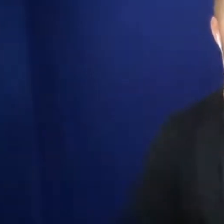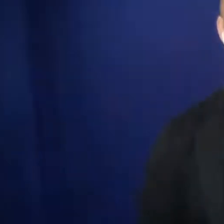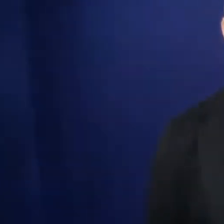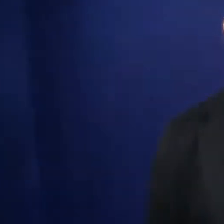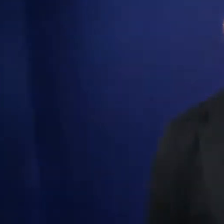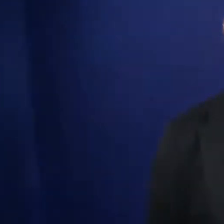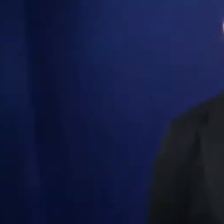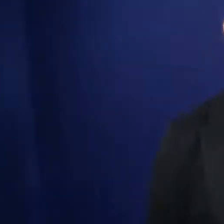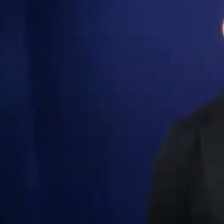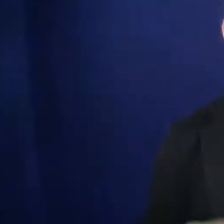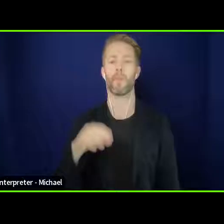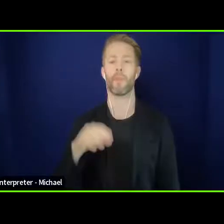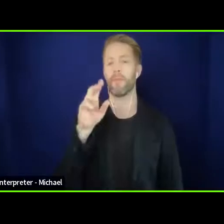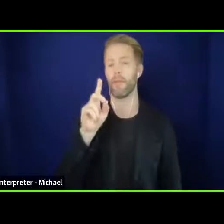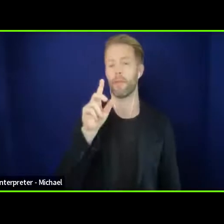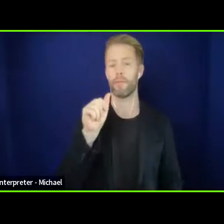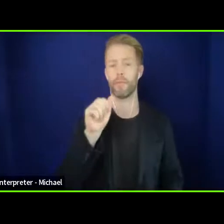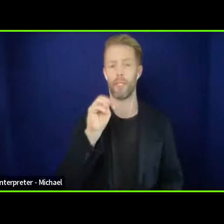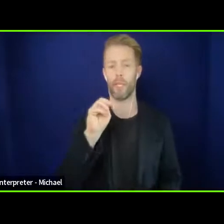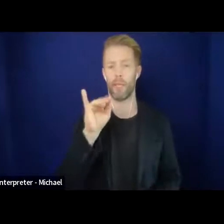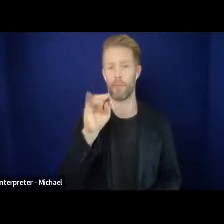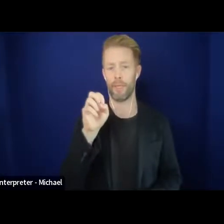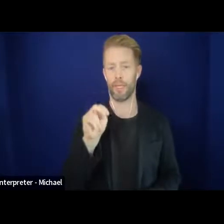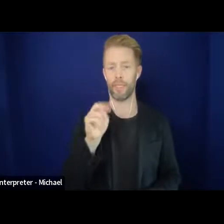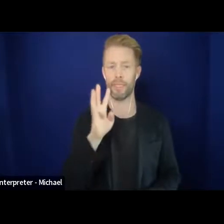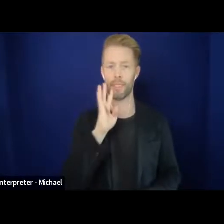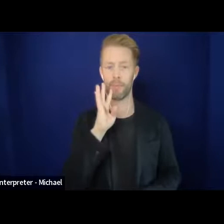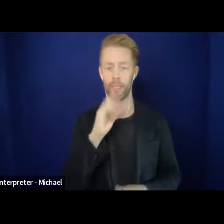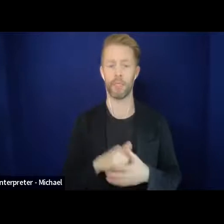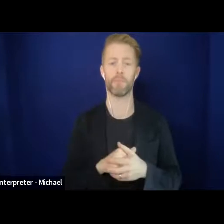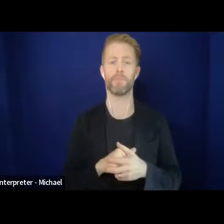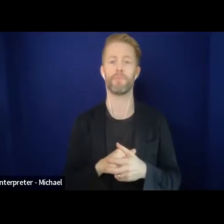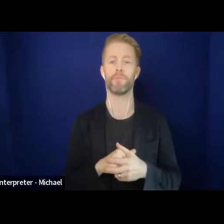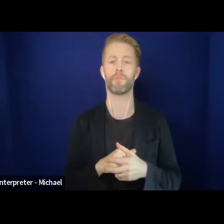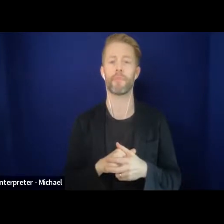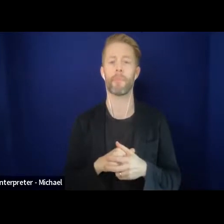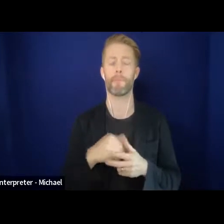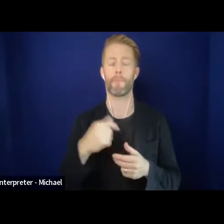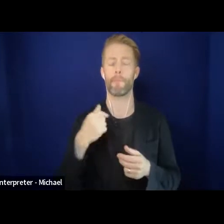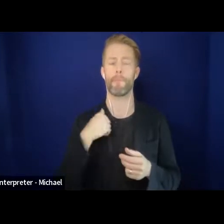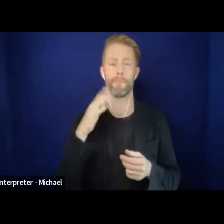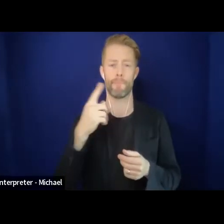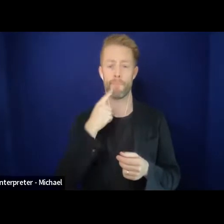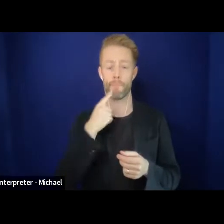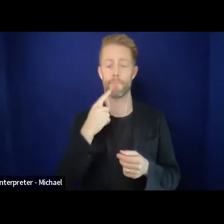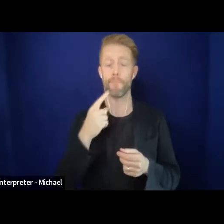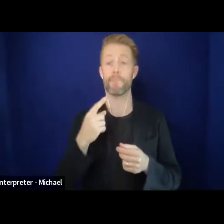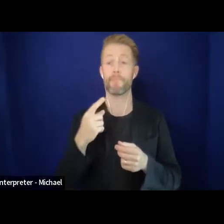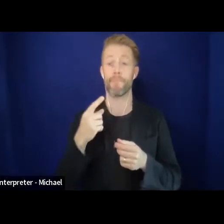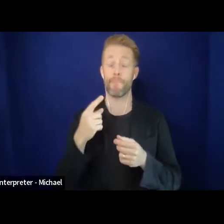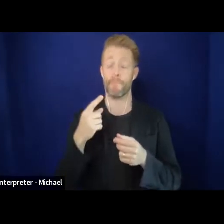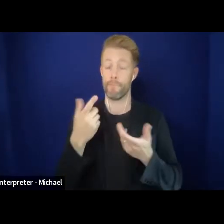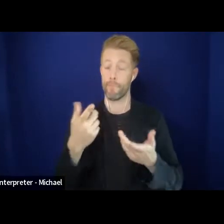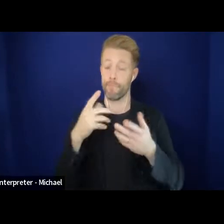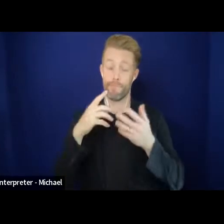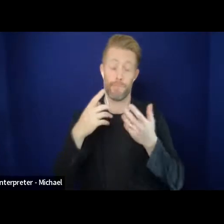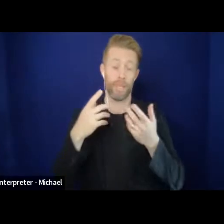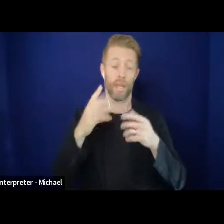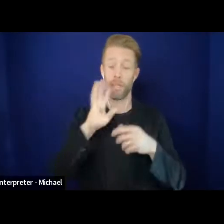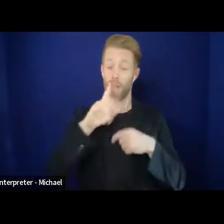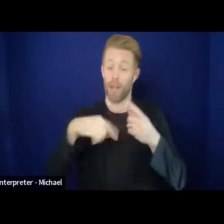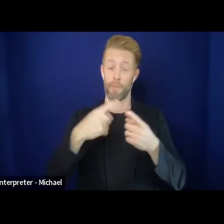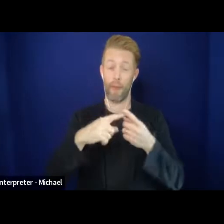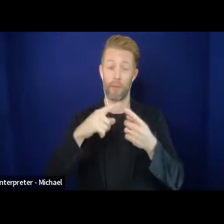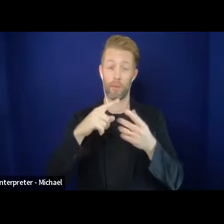This is Damien. I'll jump in and say that in many of the cases of the systems that we've been talking about,